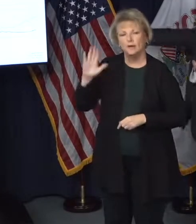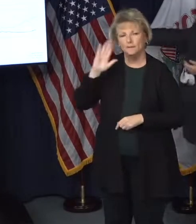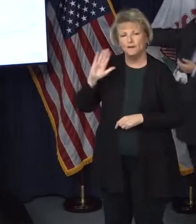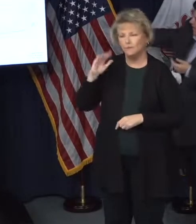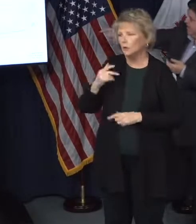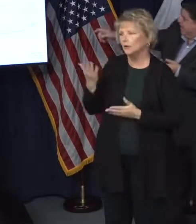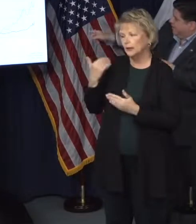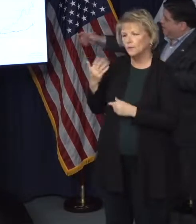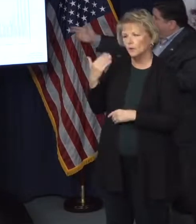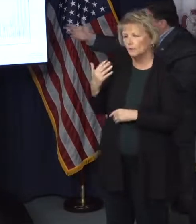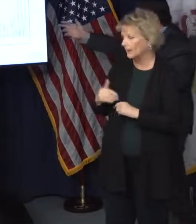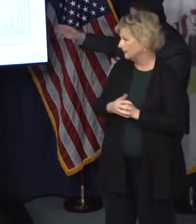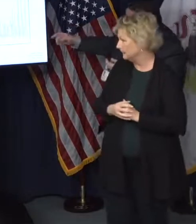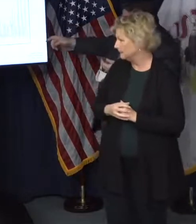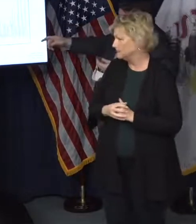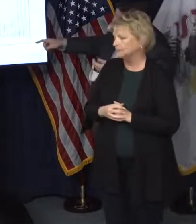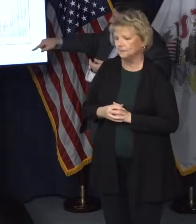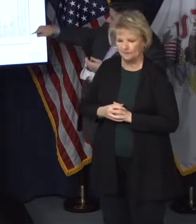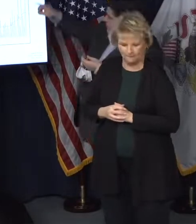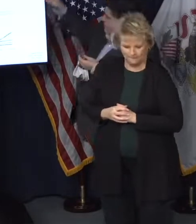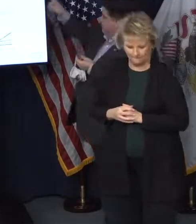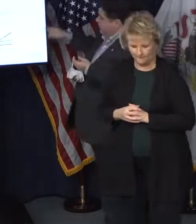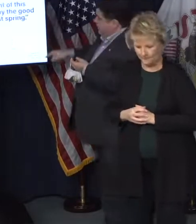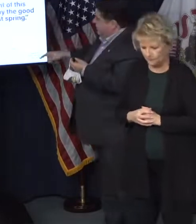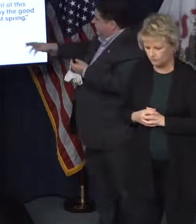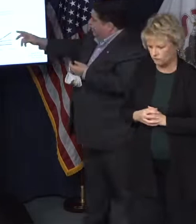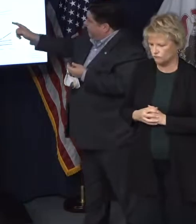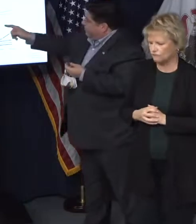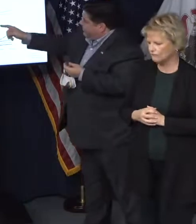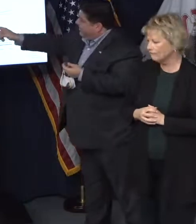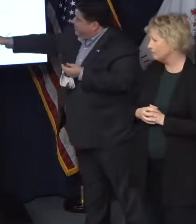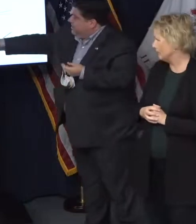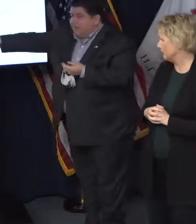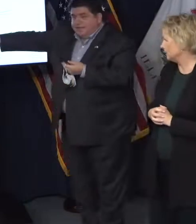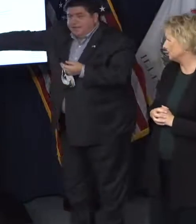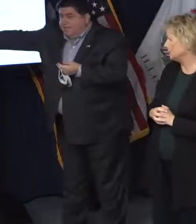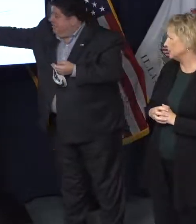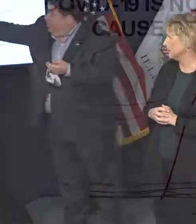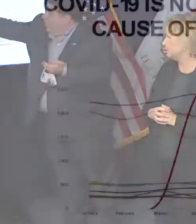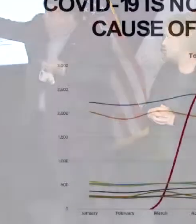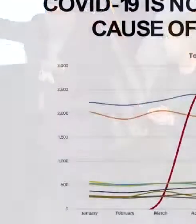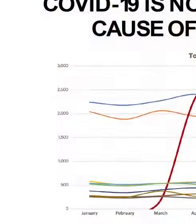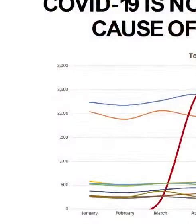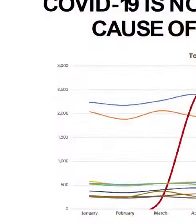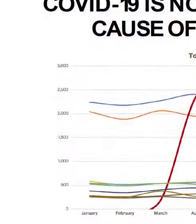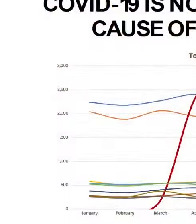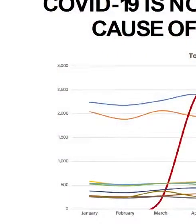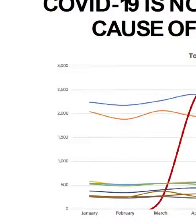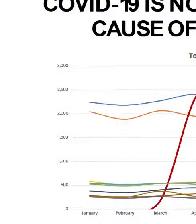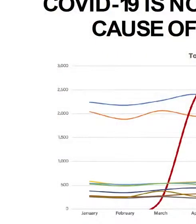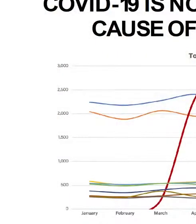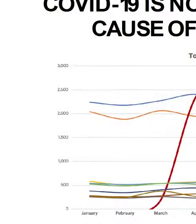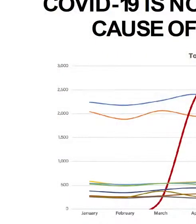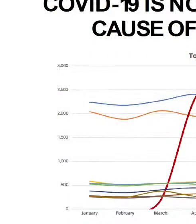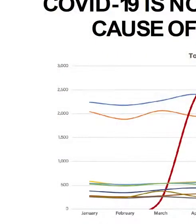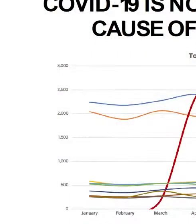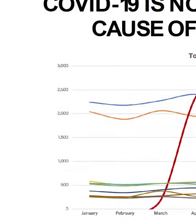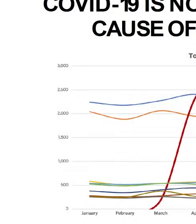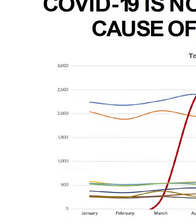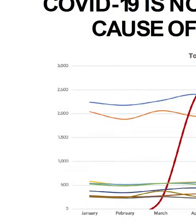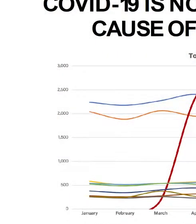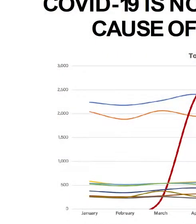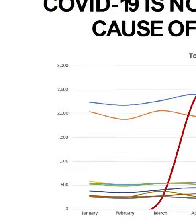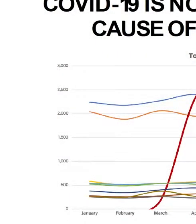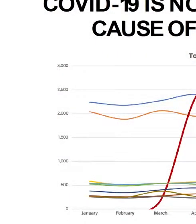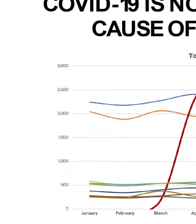keep going back, or whichever one has the death. There we go, that was it. It was the leading cause right here, just so you know, and you